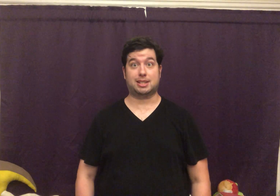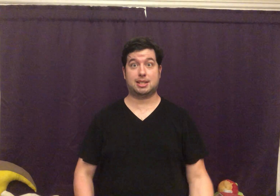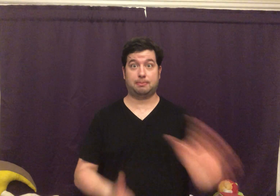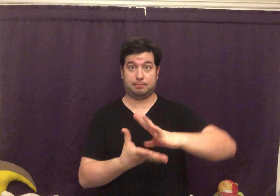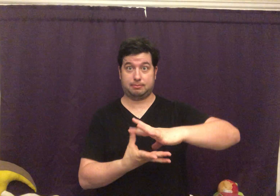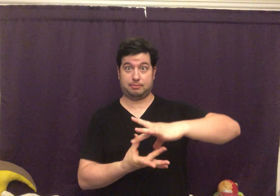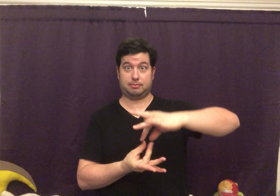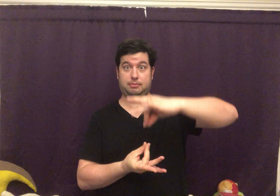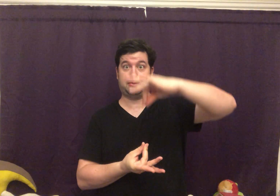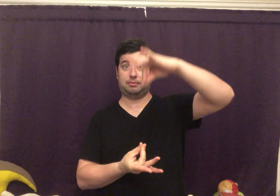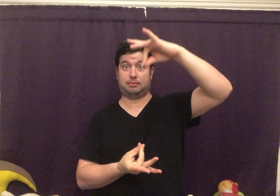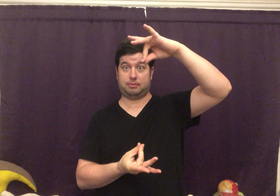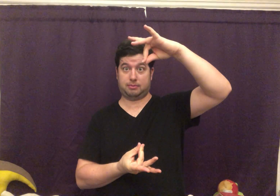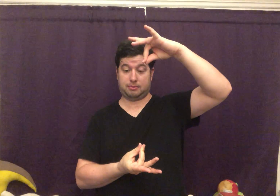Spirits.